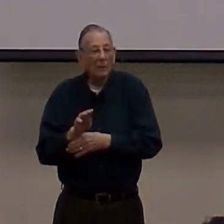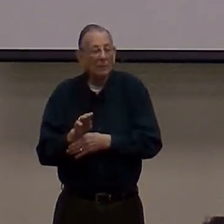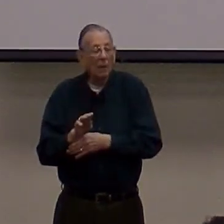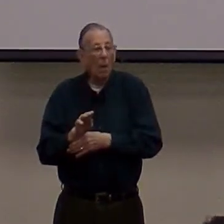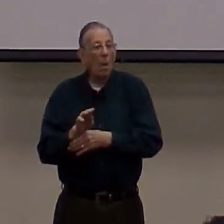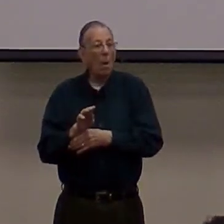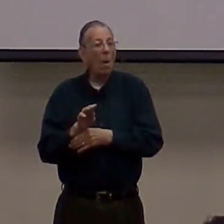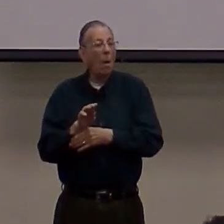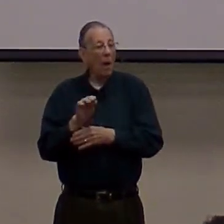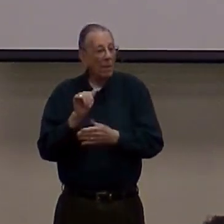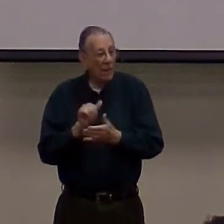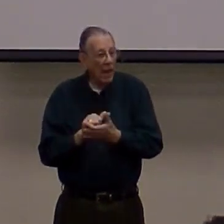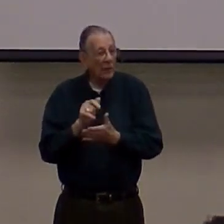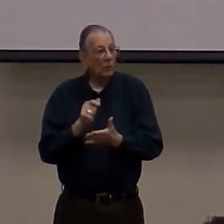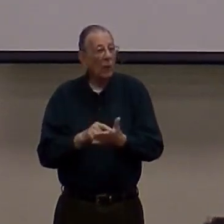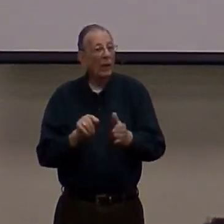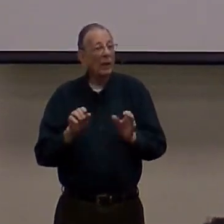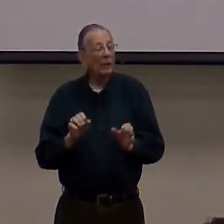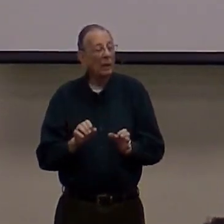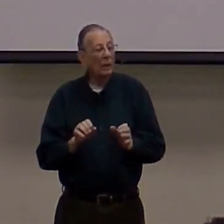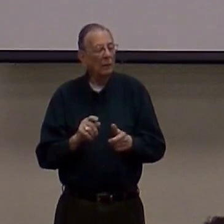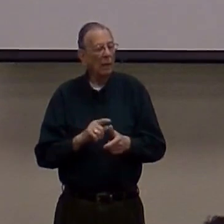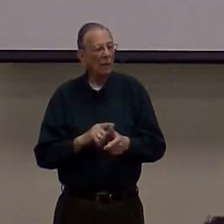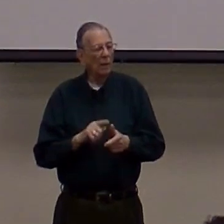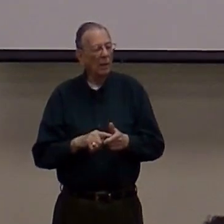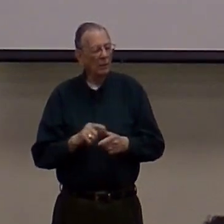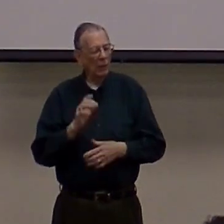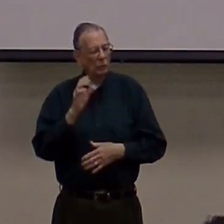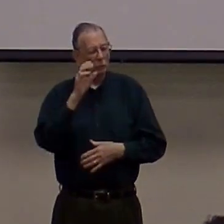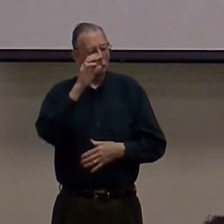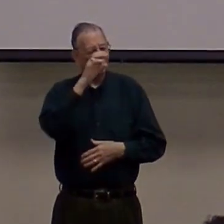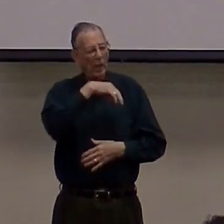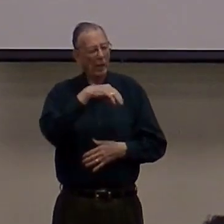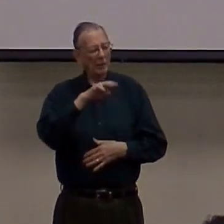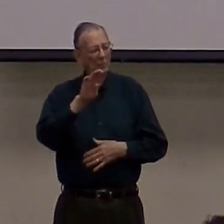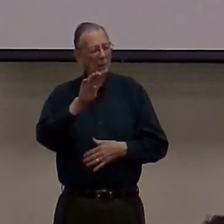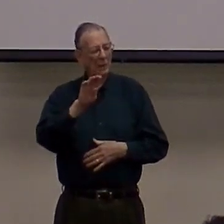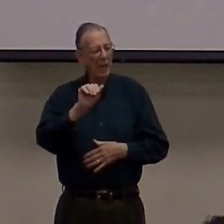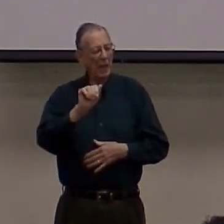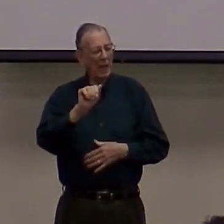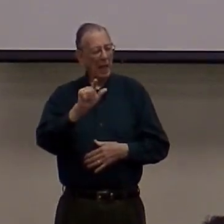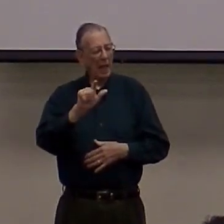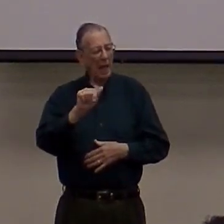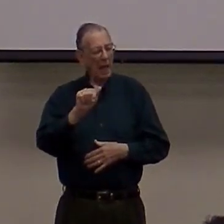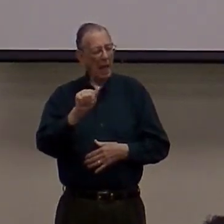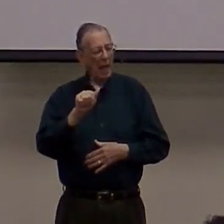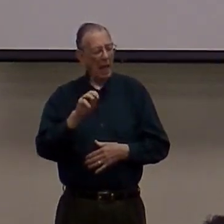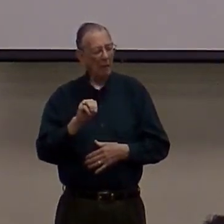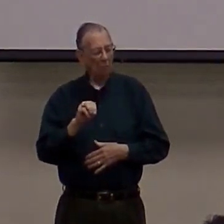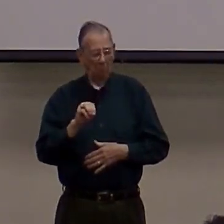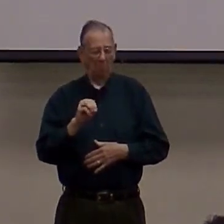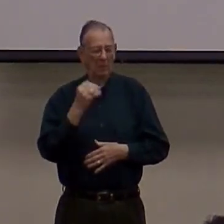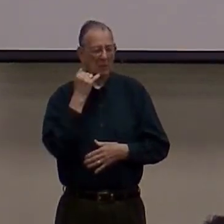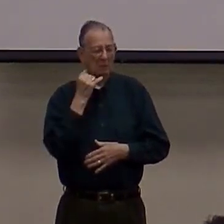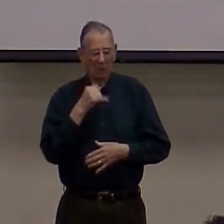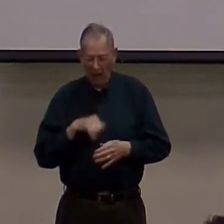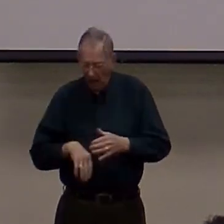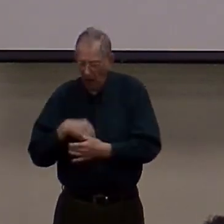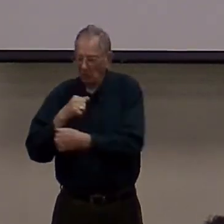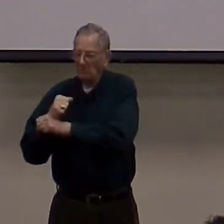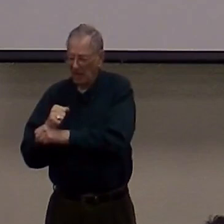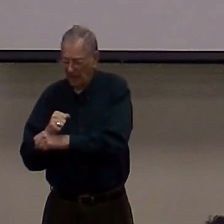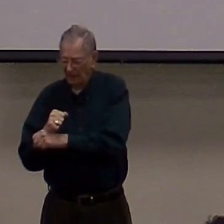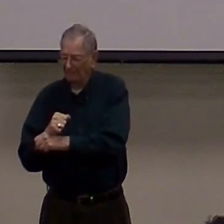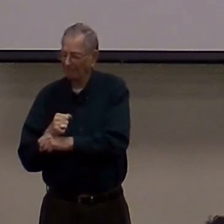what he did. And then that strange Balaam incident. The Israelites have come out of